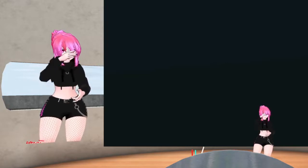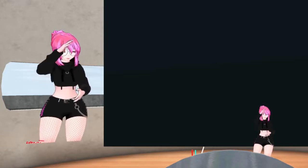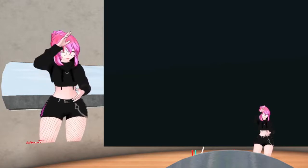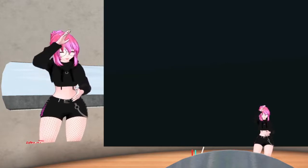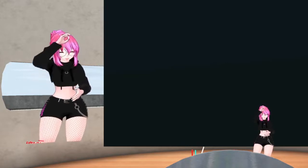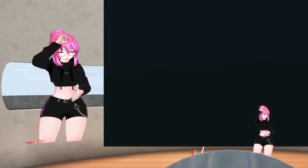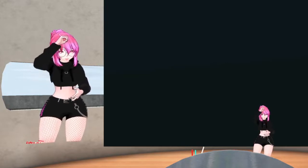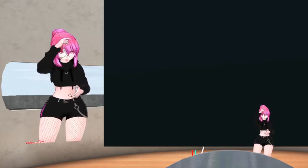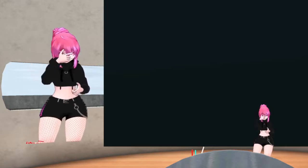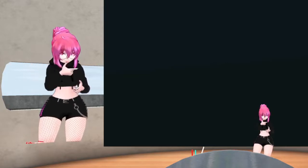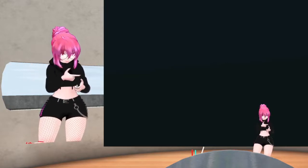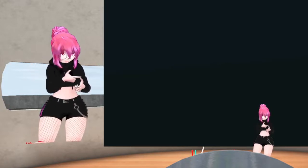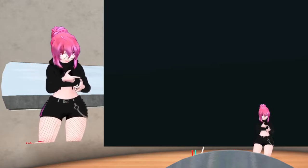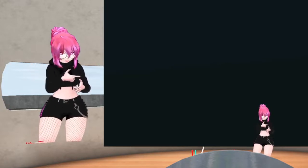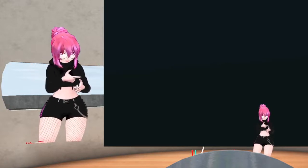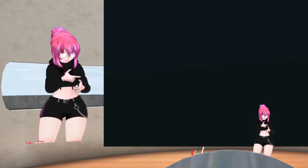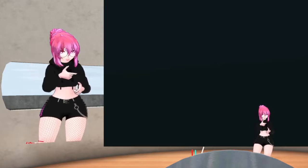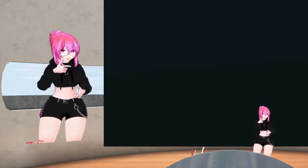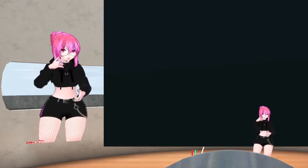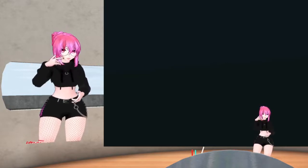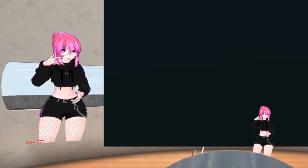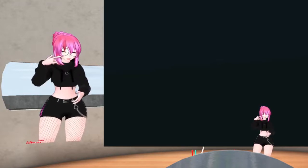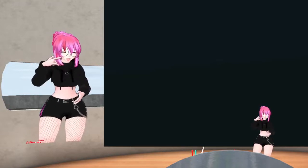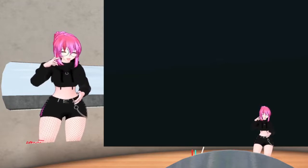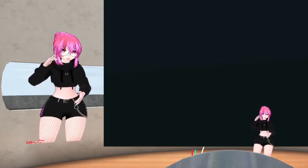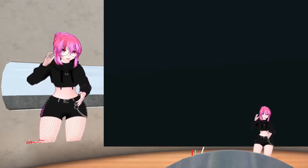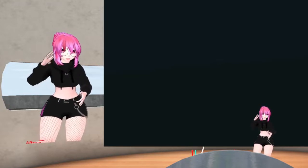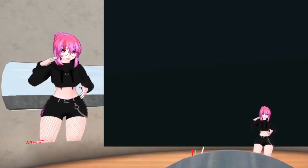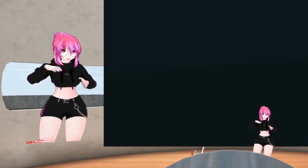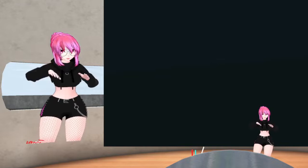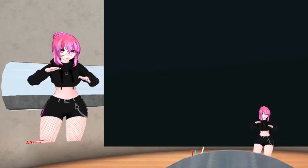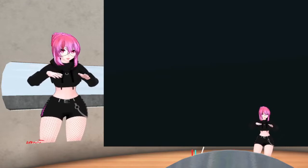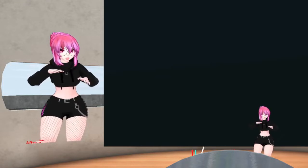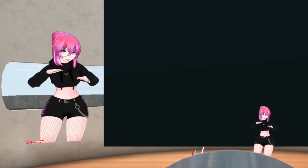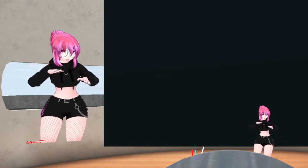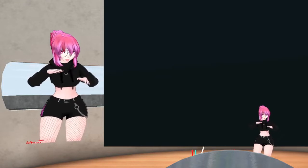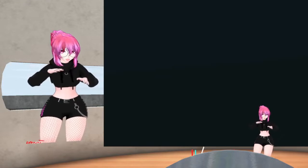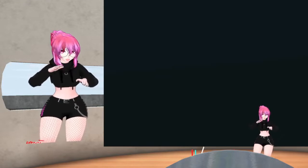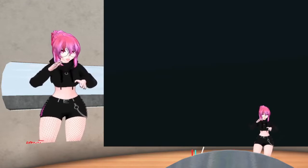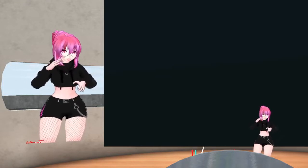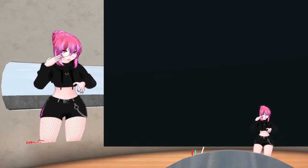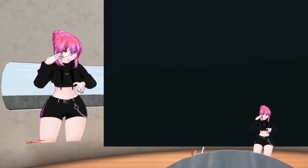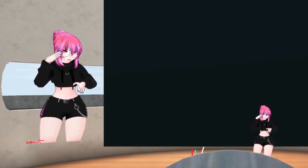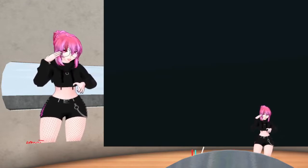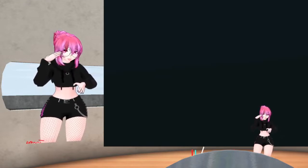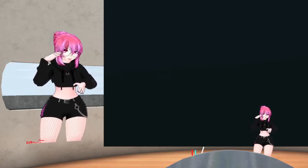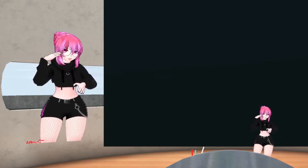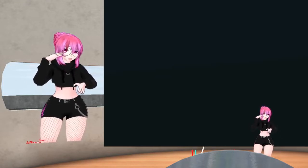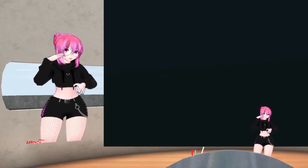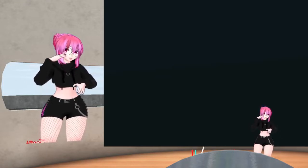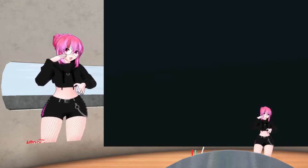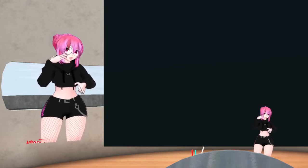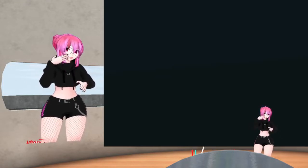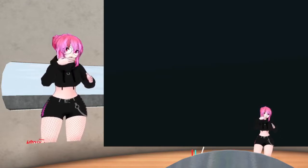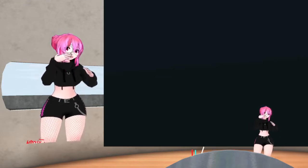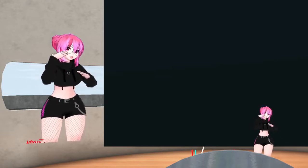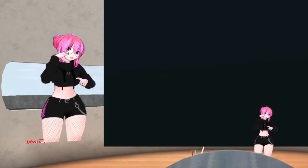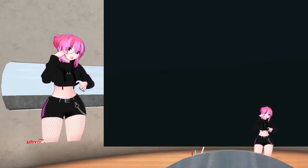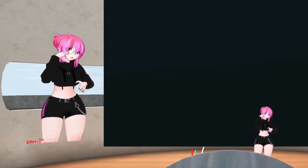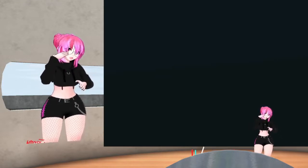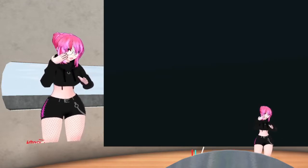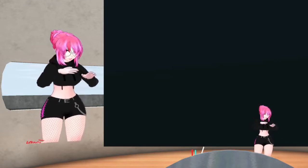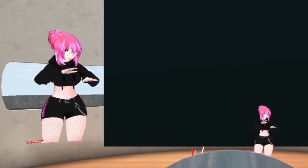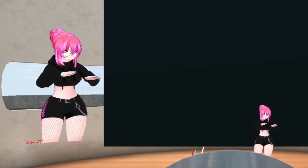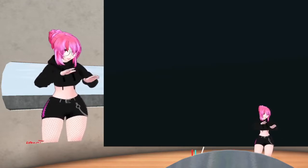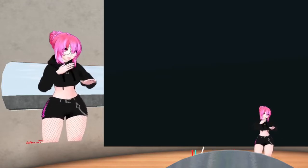sister. And then boy, brother. And then I've seen like non-gendered sibling just to be like more exaggerated